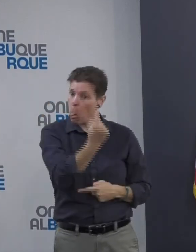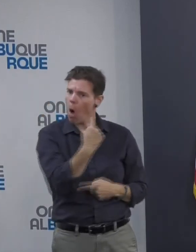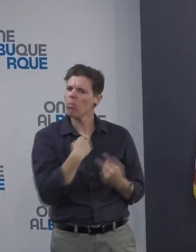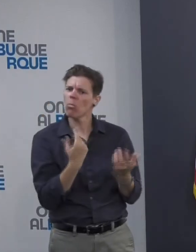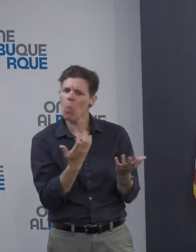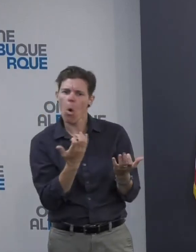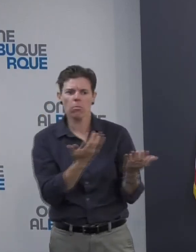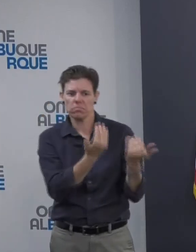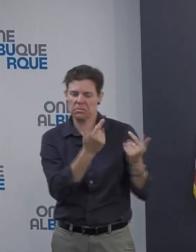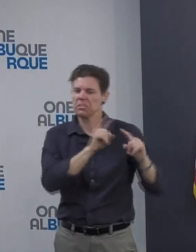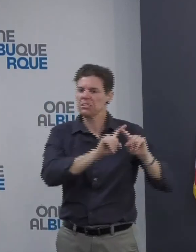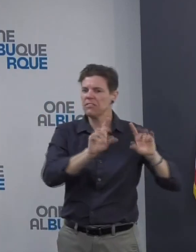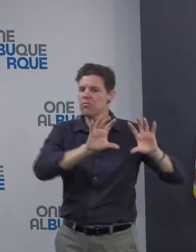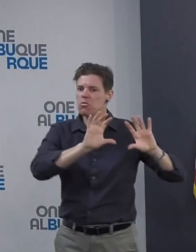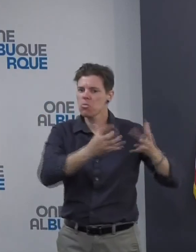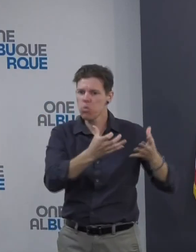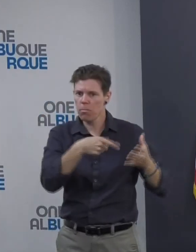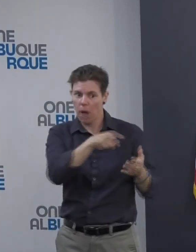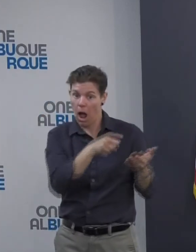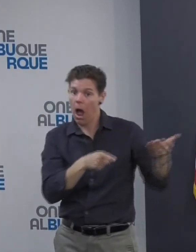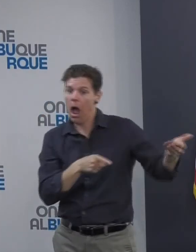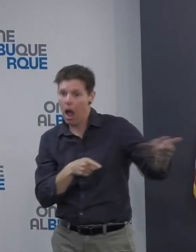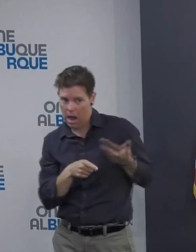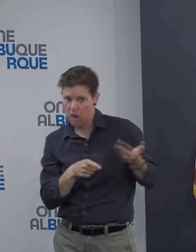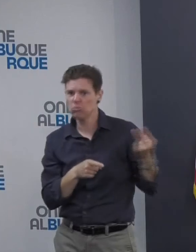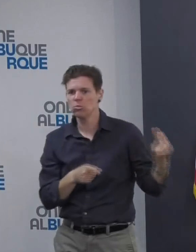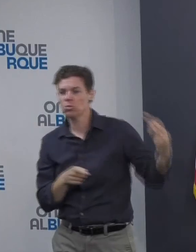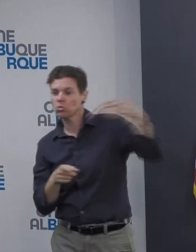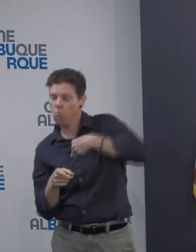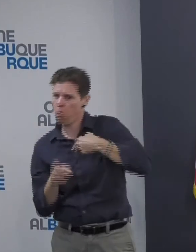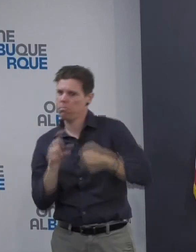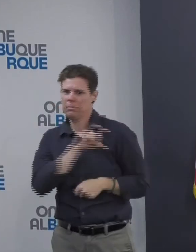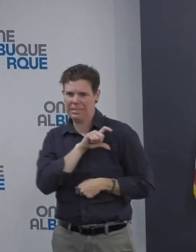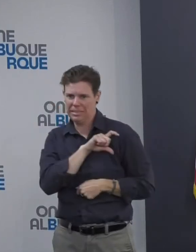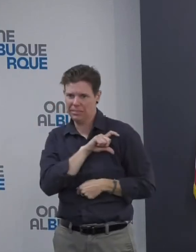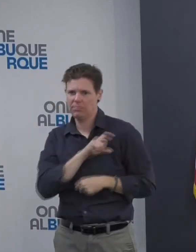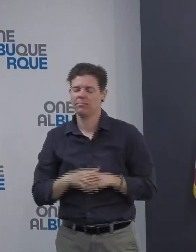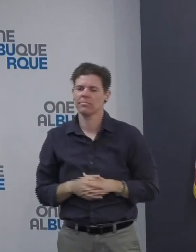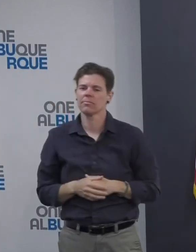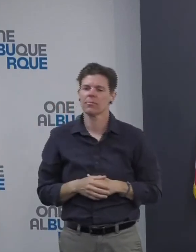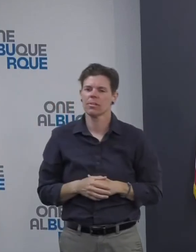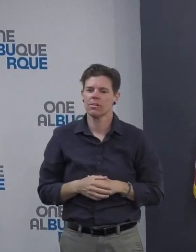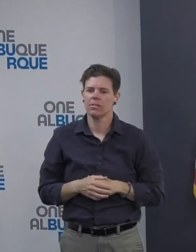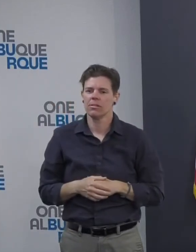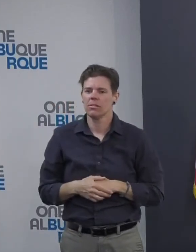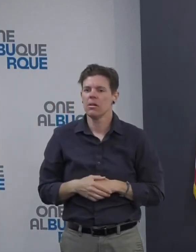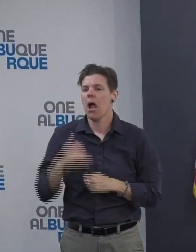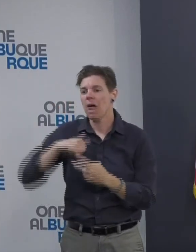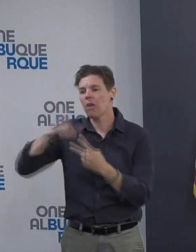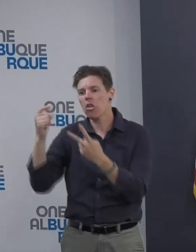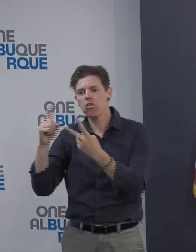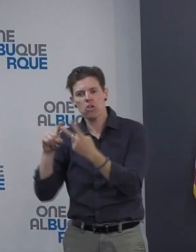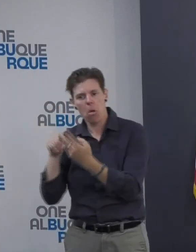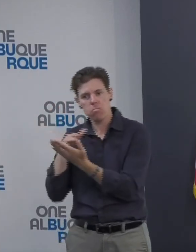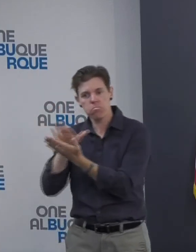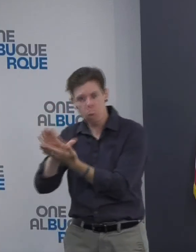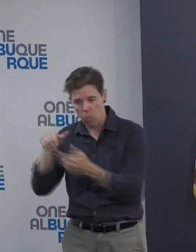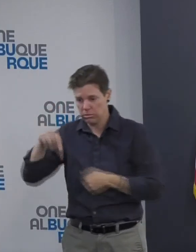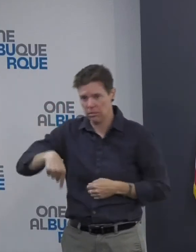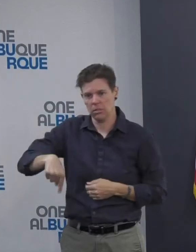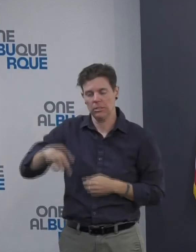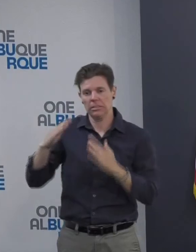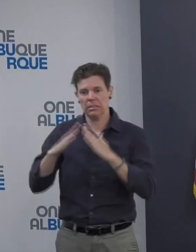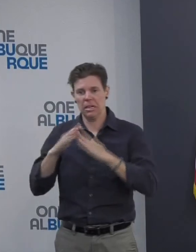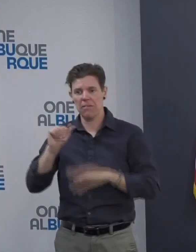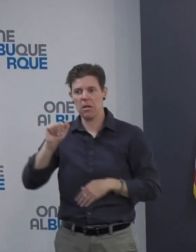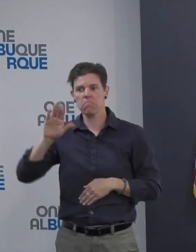we also just want to hire from within Albuquerque and from within some other targeted regions to try and fill the front lines. And so